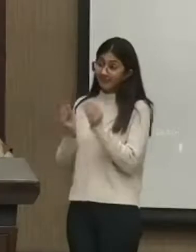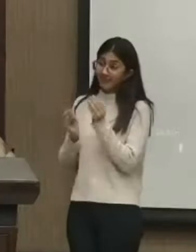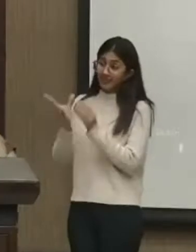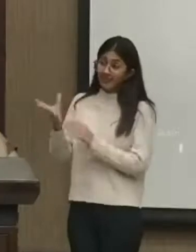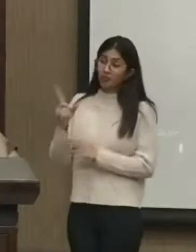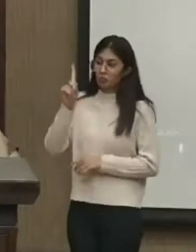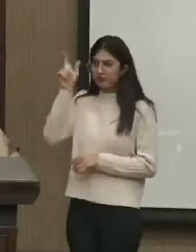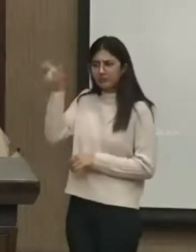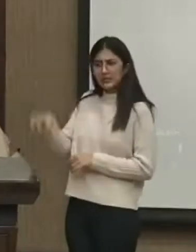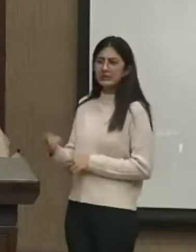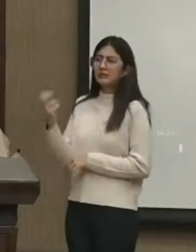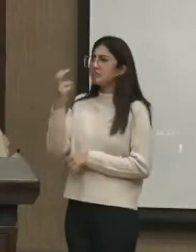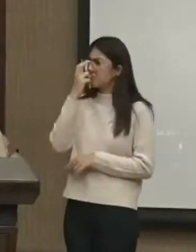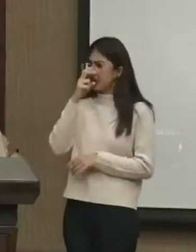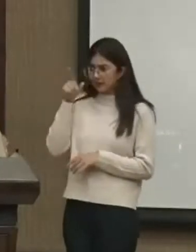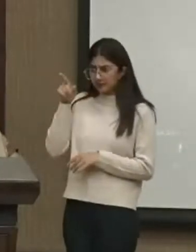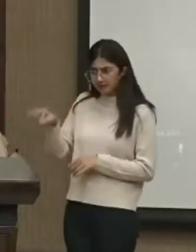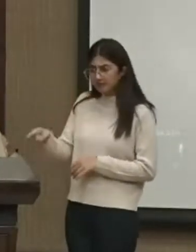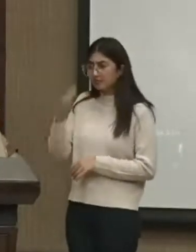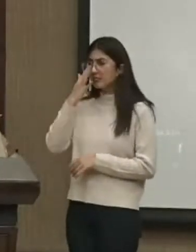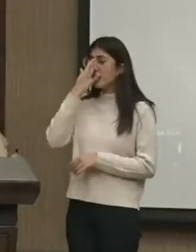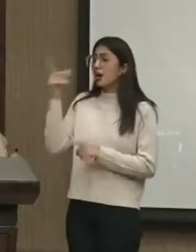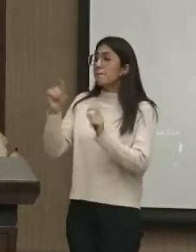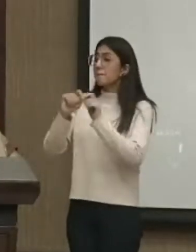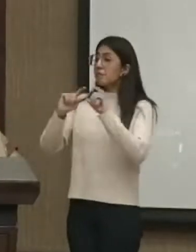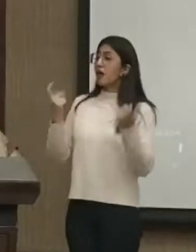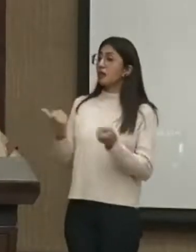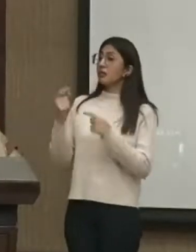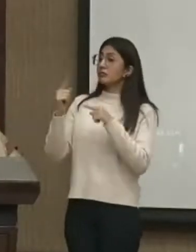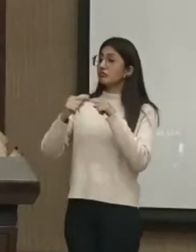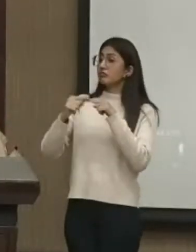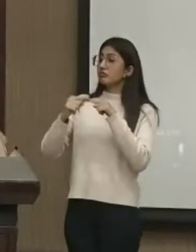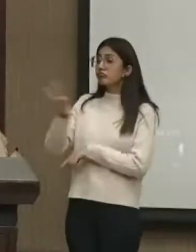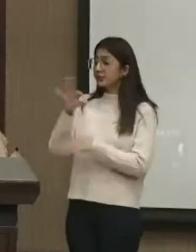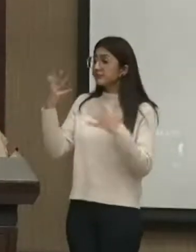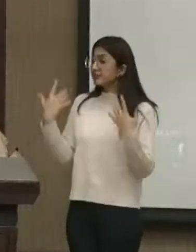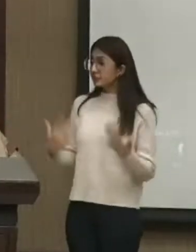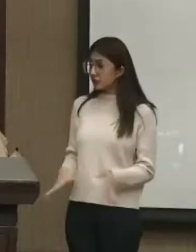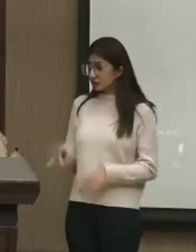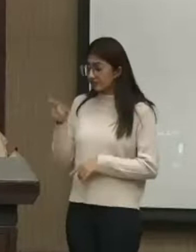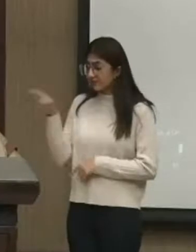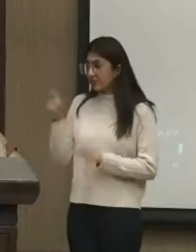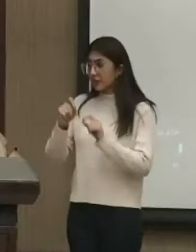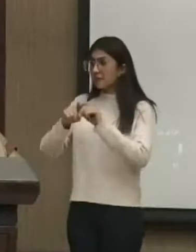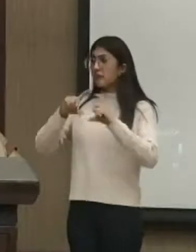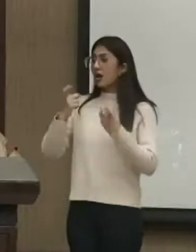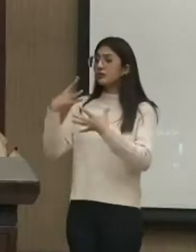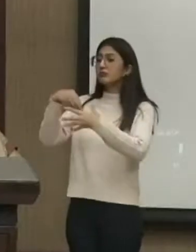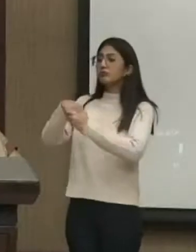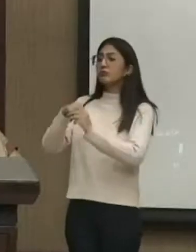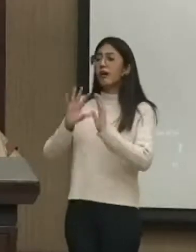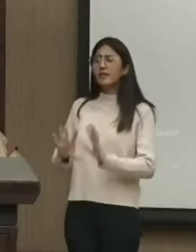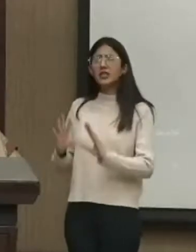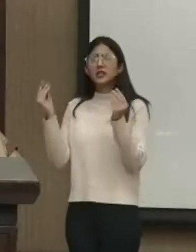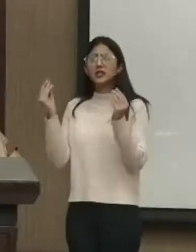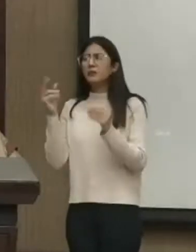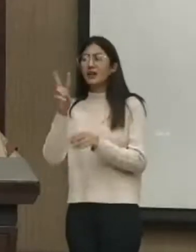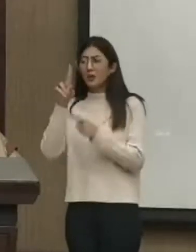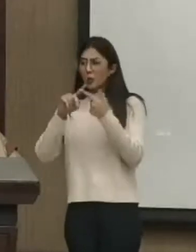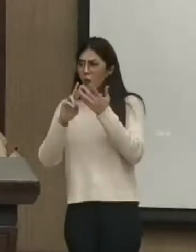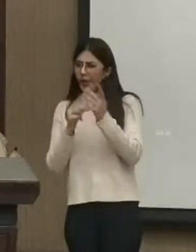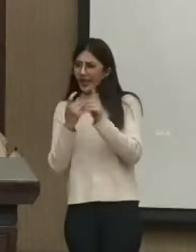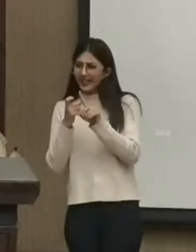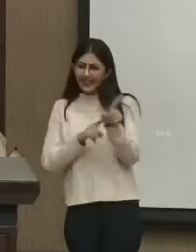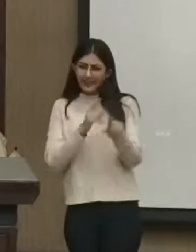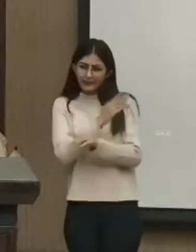who was blind who was an elected member of parliament. And I think his being in the parliament has something to do with what Venkatesh had